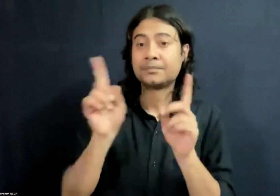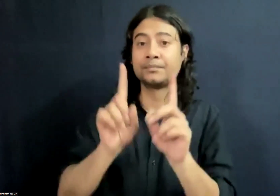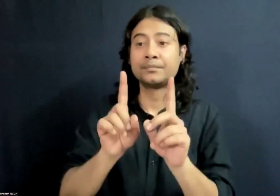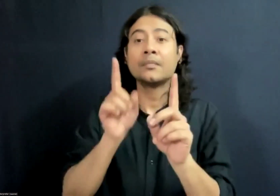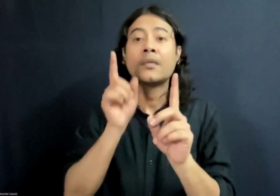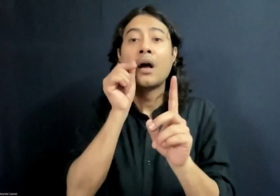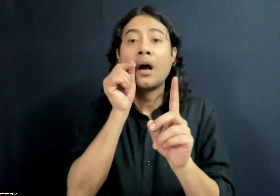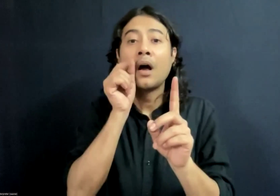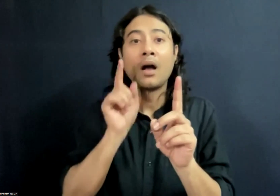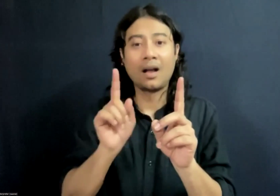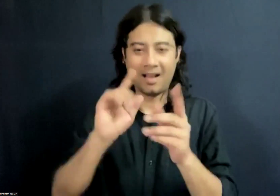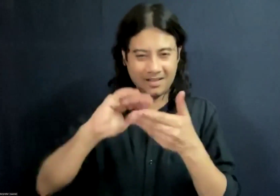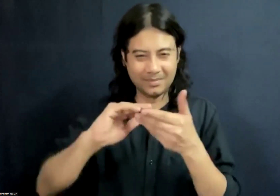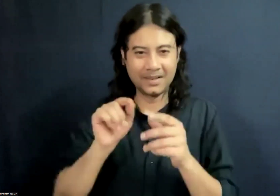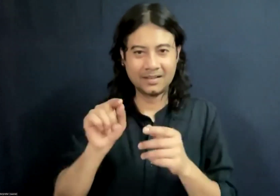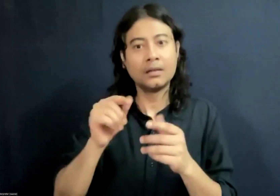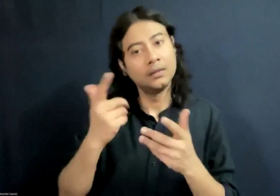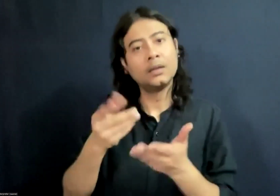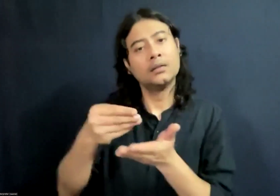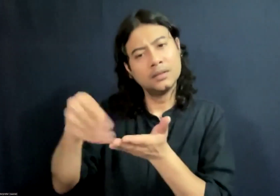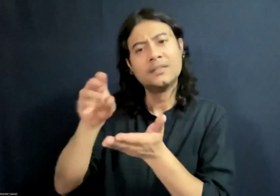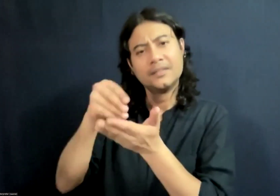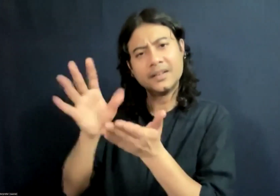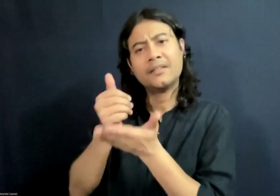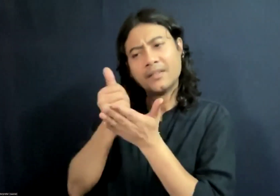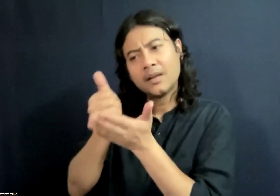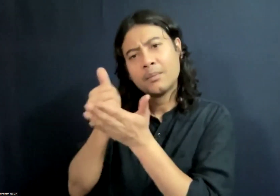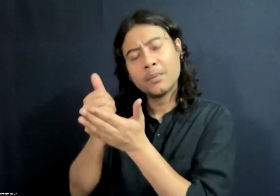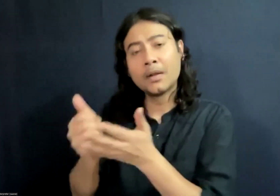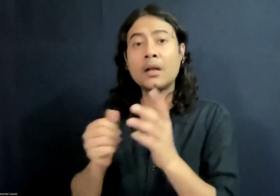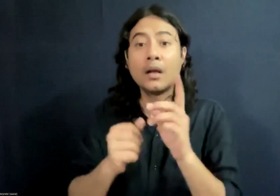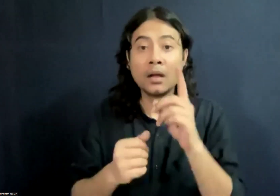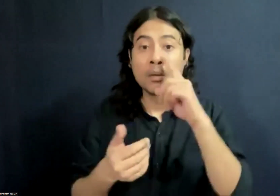angry. Why my husband is giving all this donation?